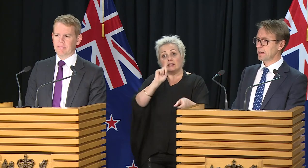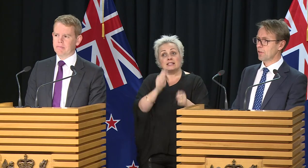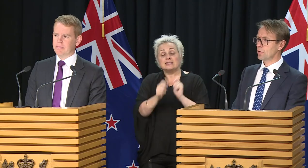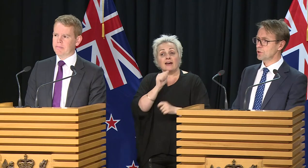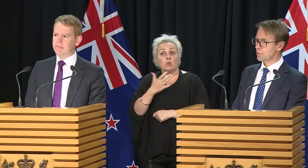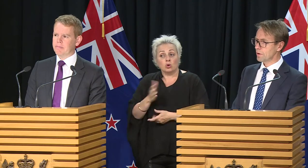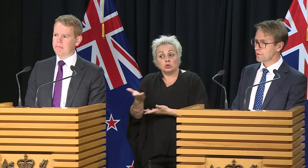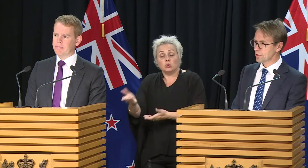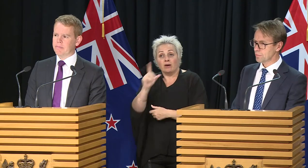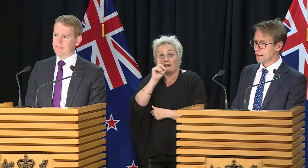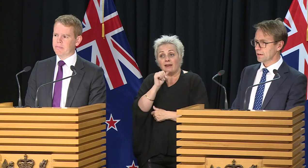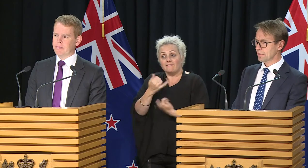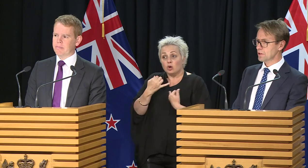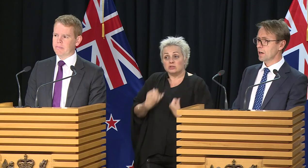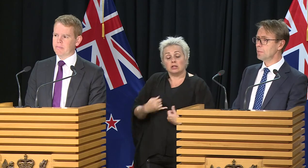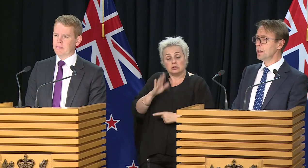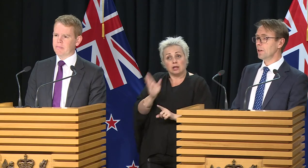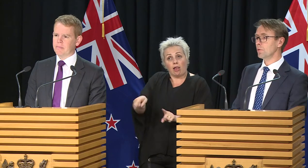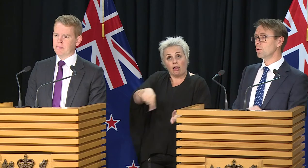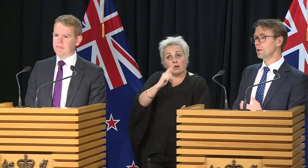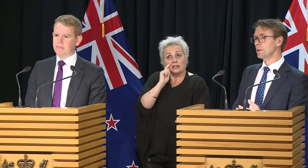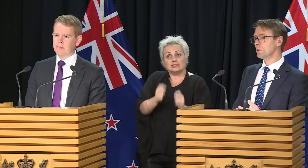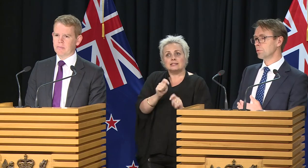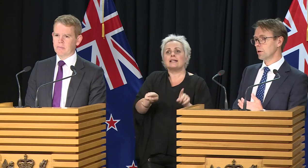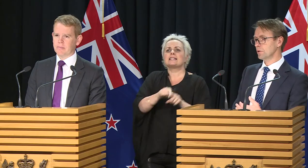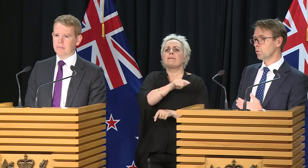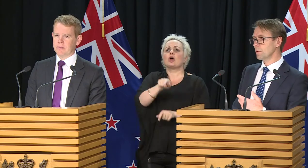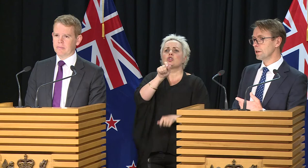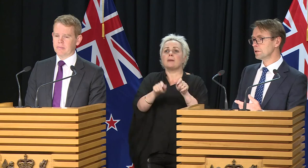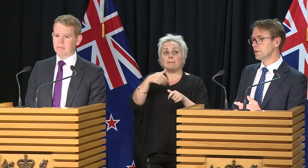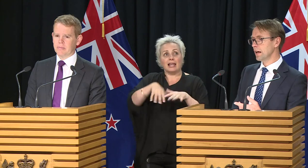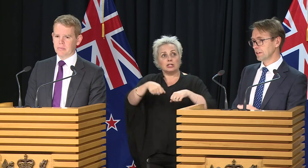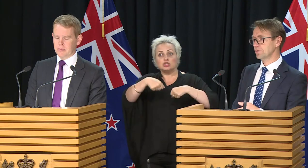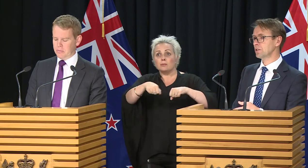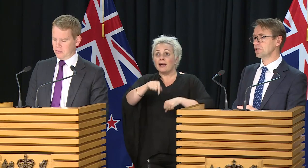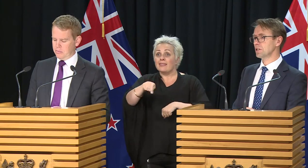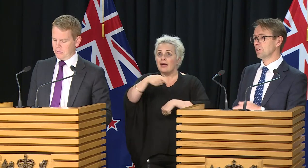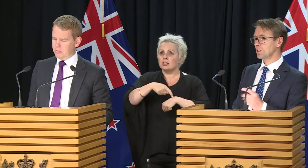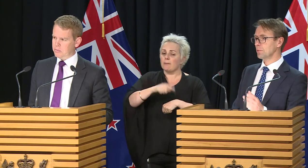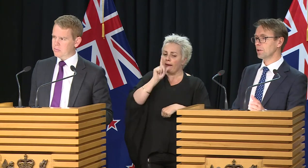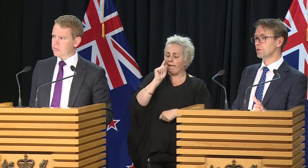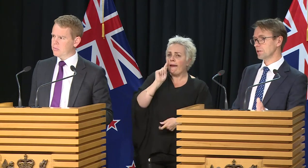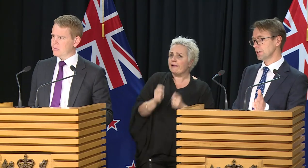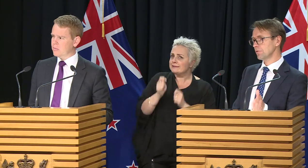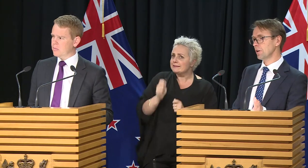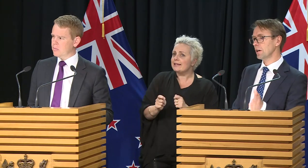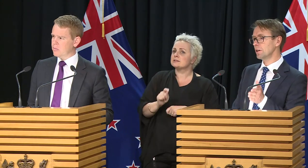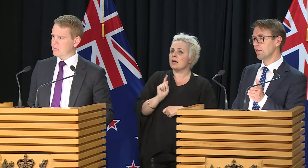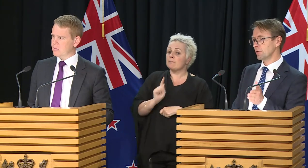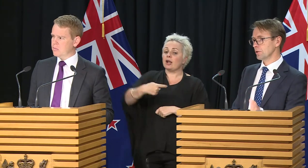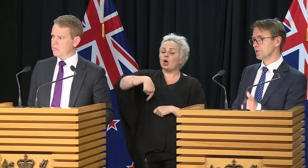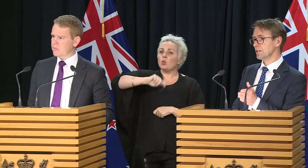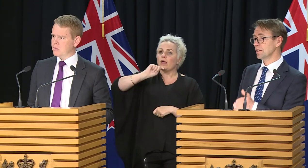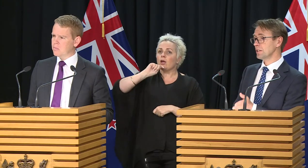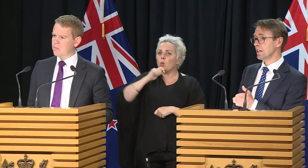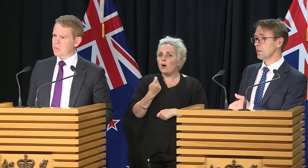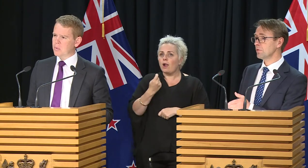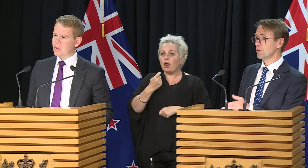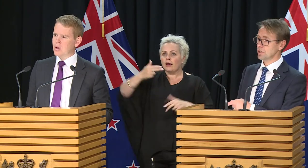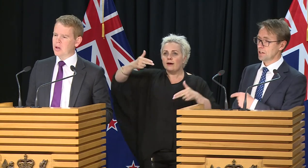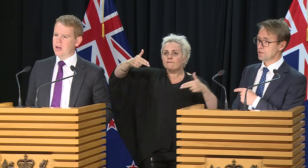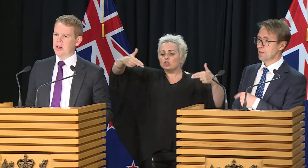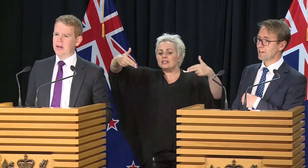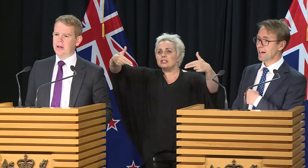may those who were in the supermarket at the time. There will be active testing of anyone who's identified through the